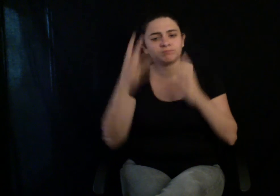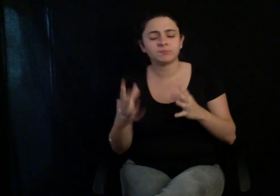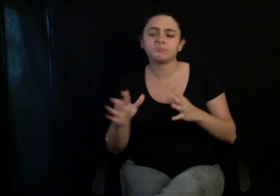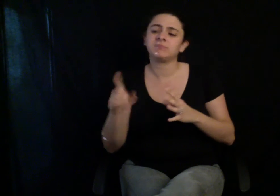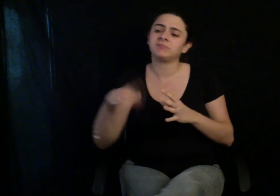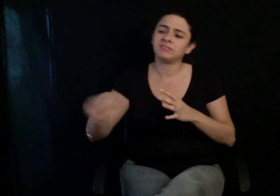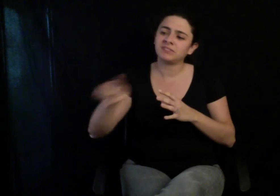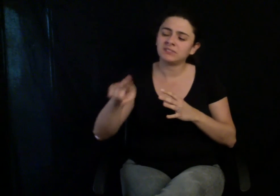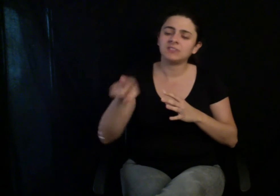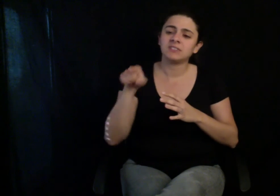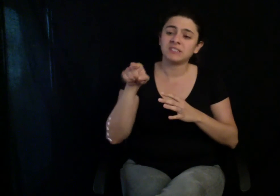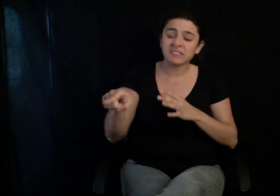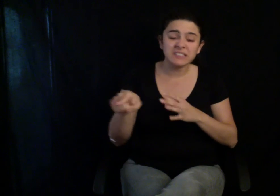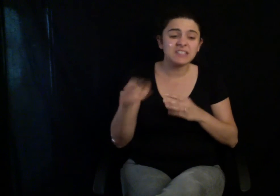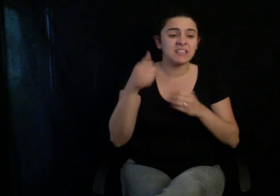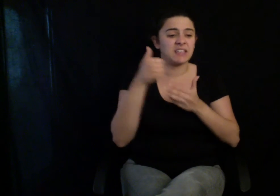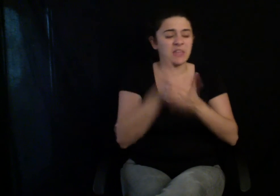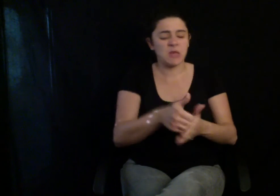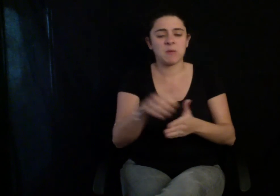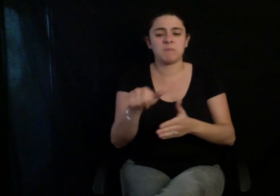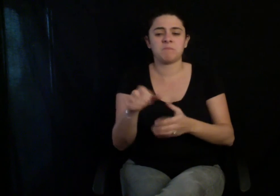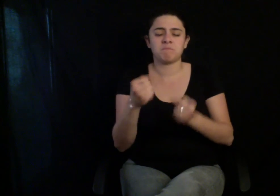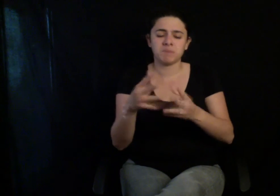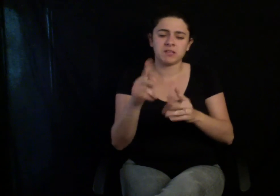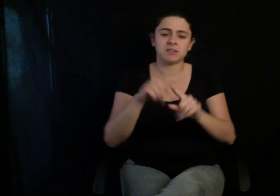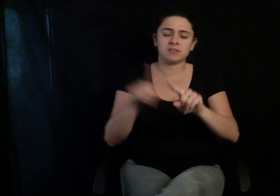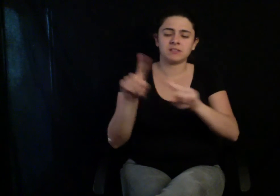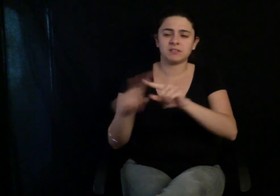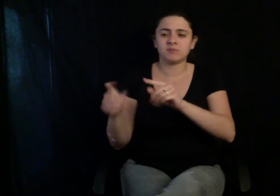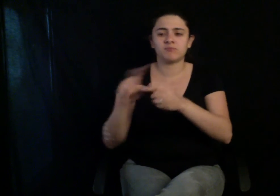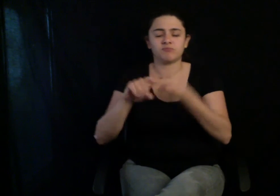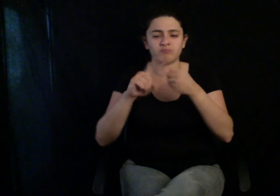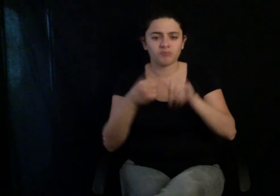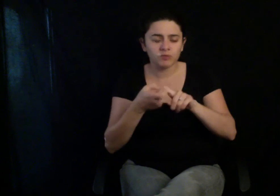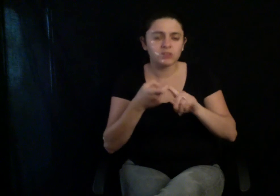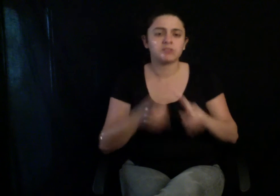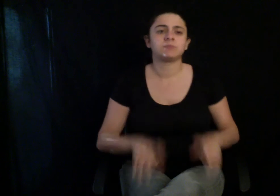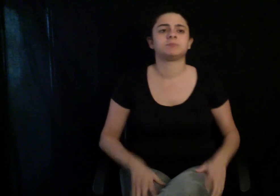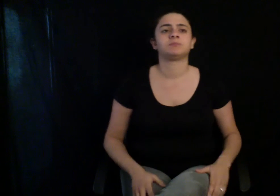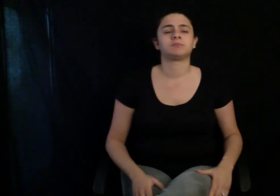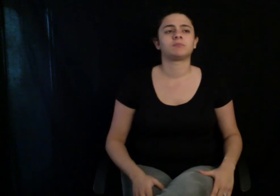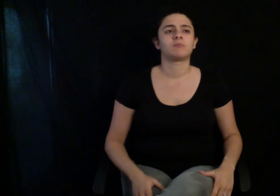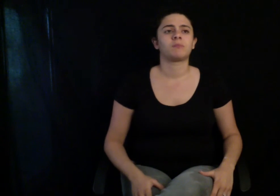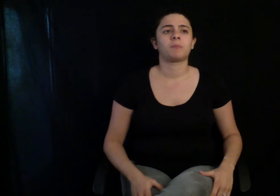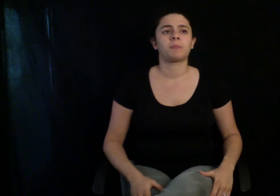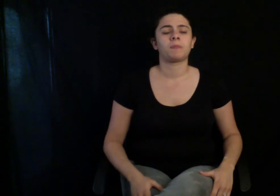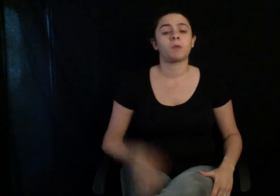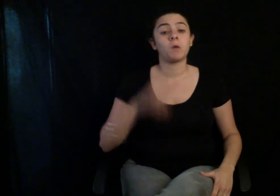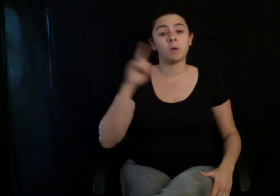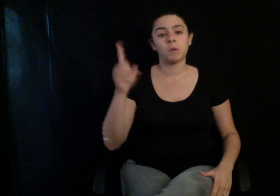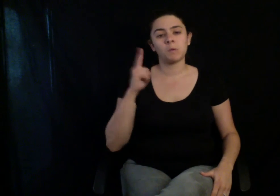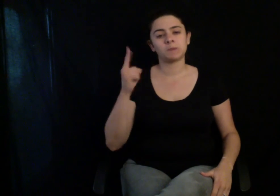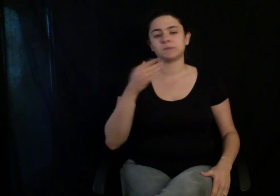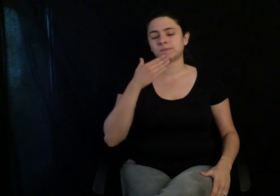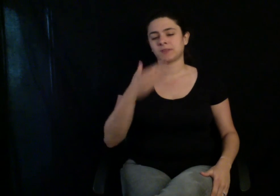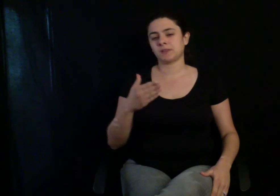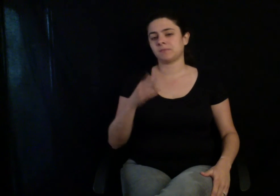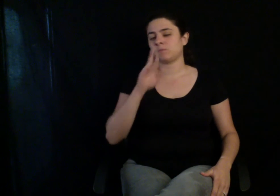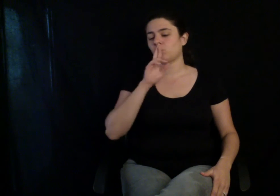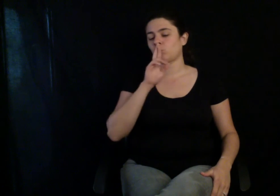and kind of got them back on their feet. For myself personally, he was just such a good friend. Like he was just always there